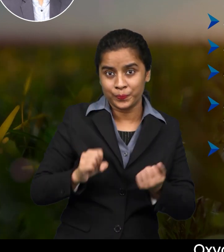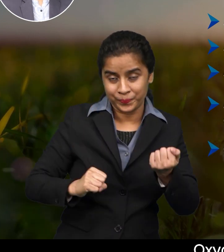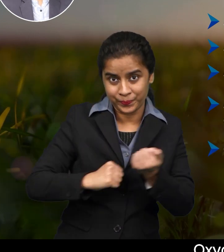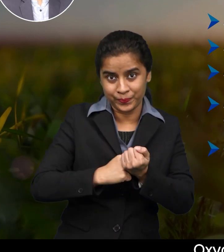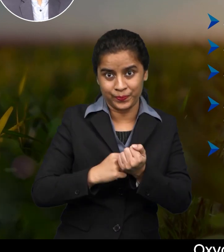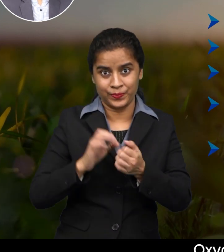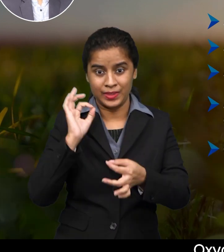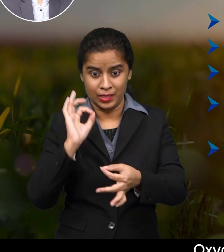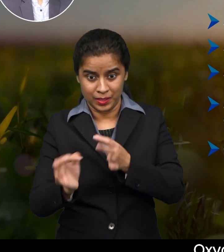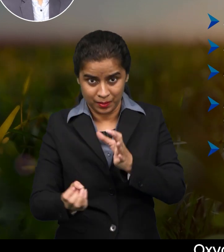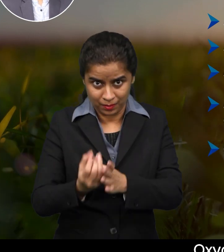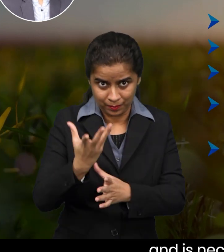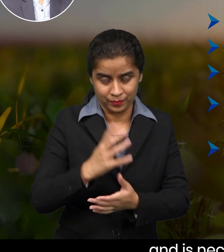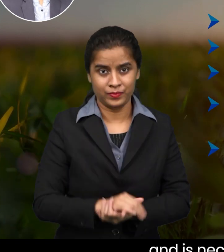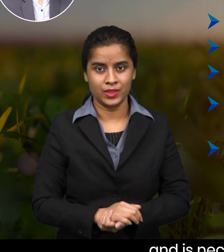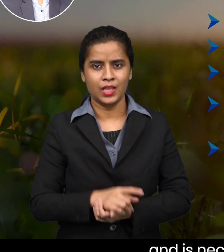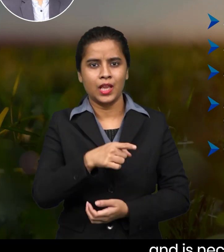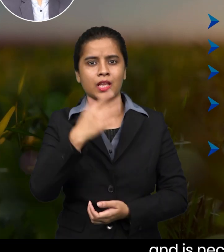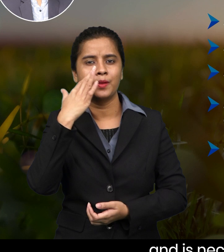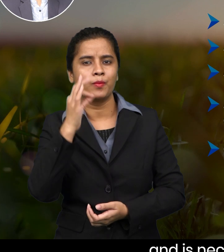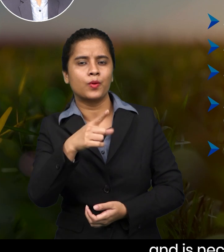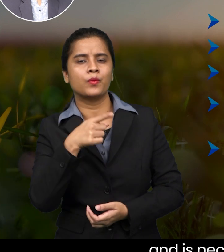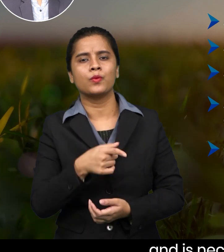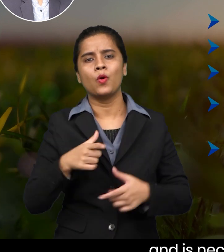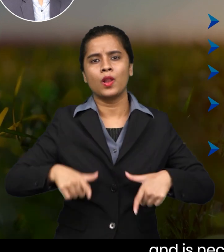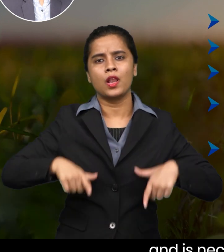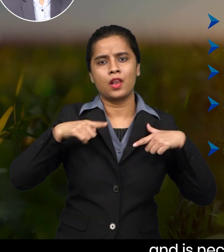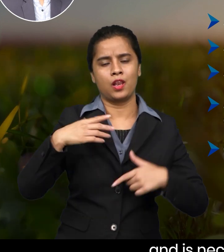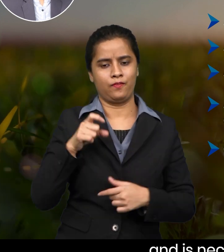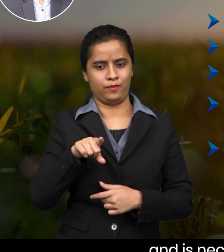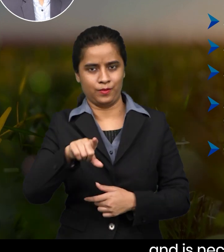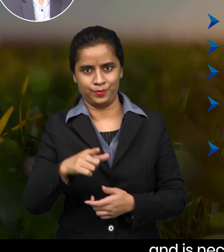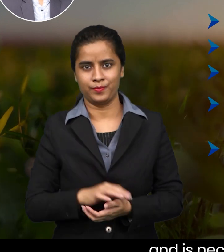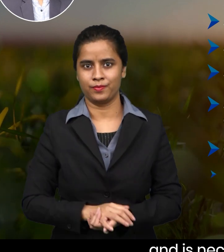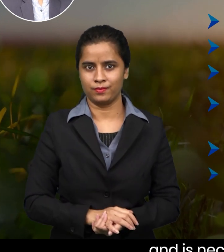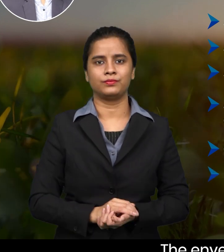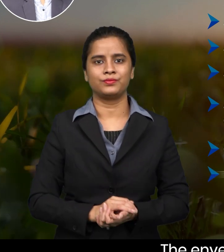Oxygen supports burning and is necessary for living